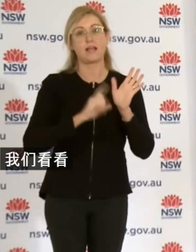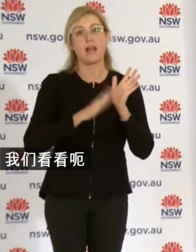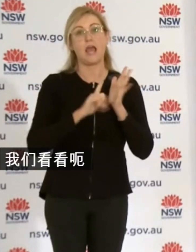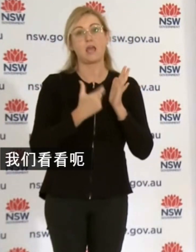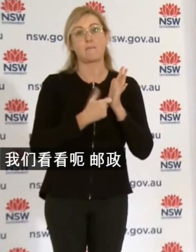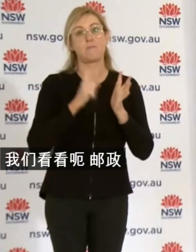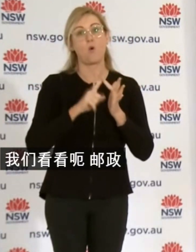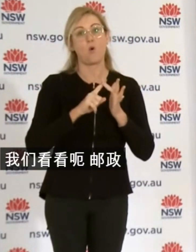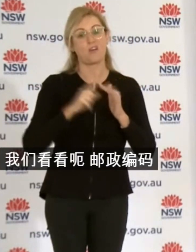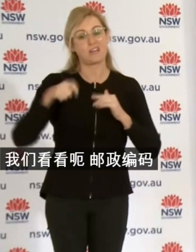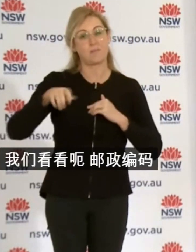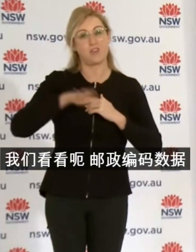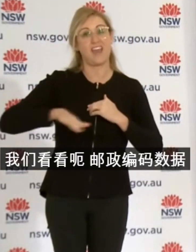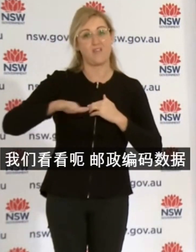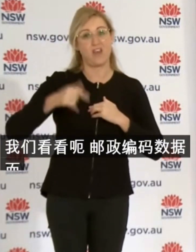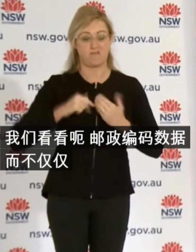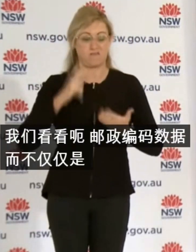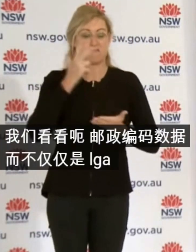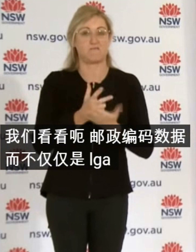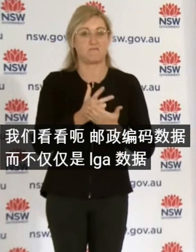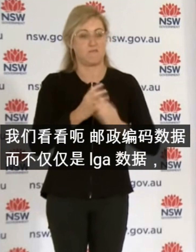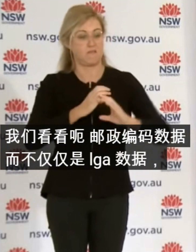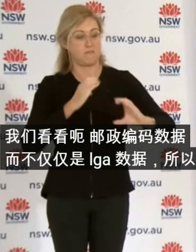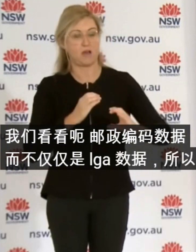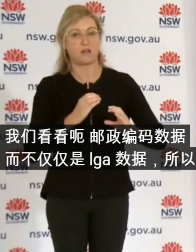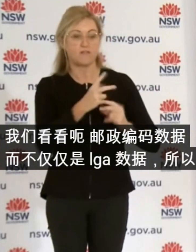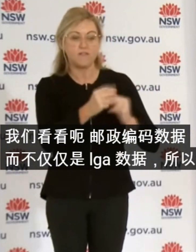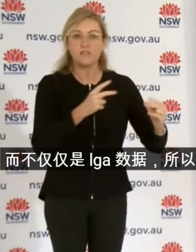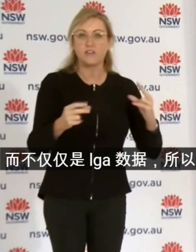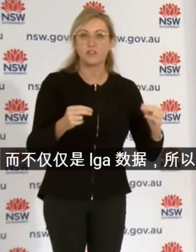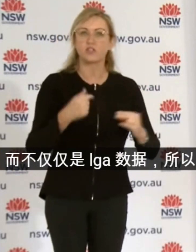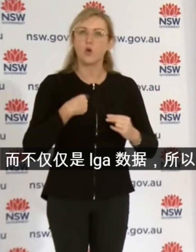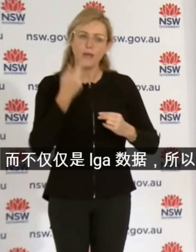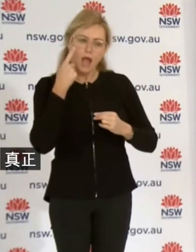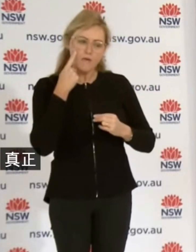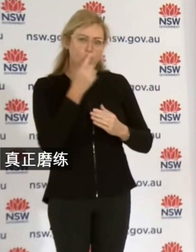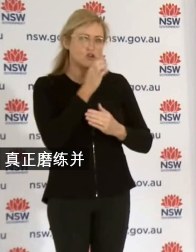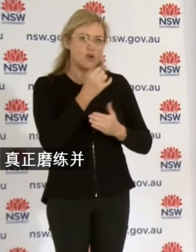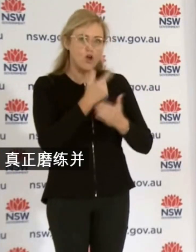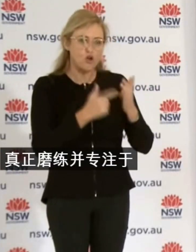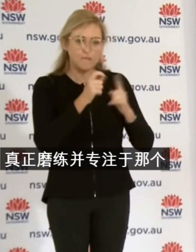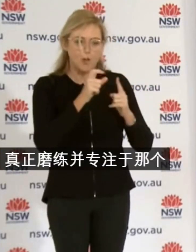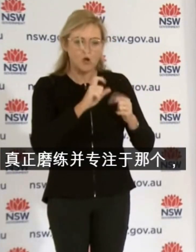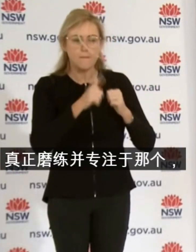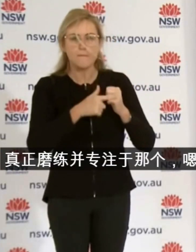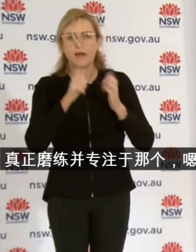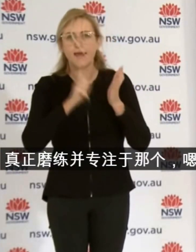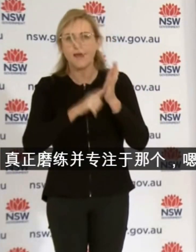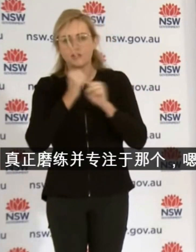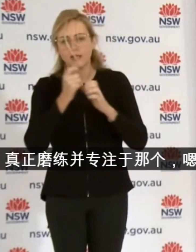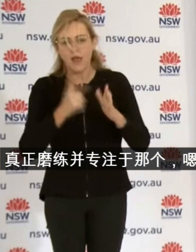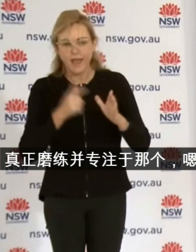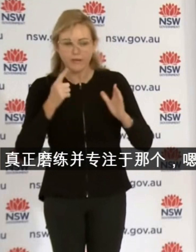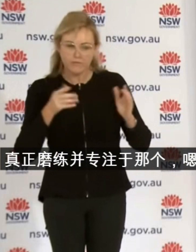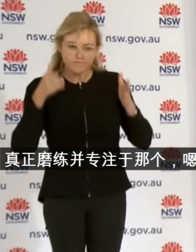look at the postcode data rather than just the LGA data, so we can really hone in and focus on that.